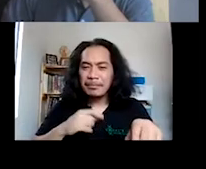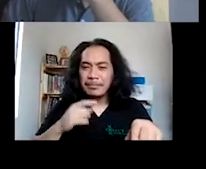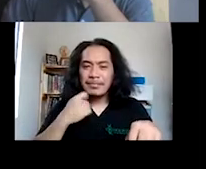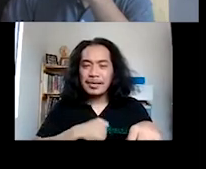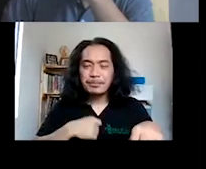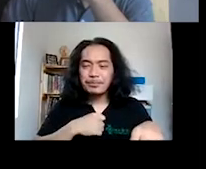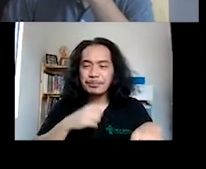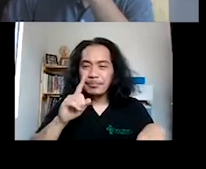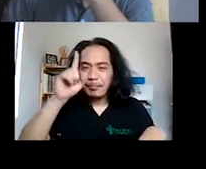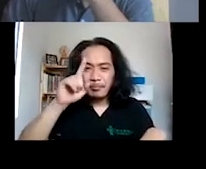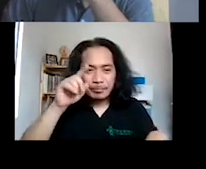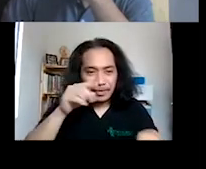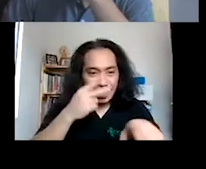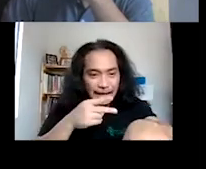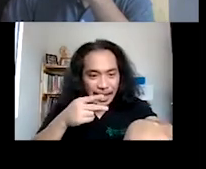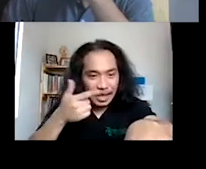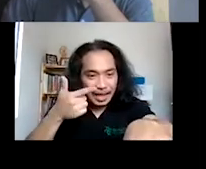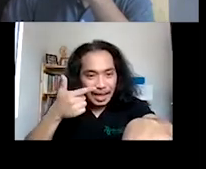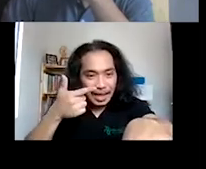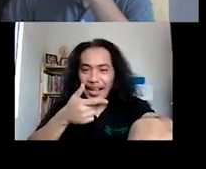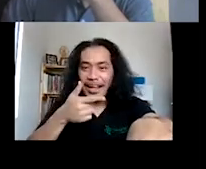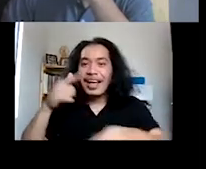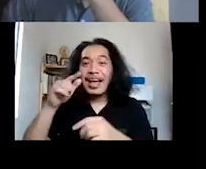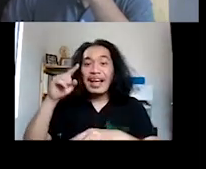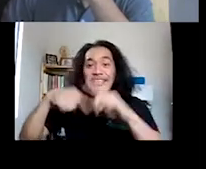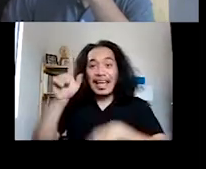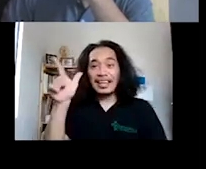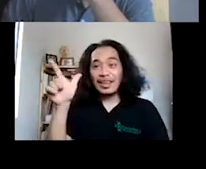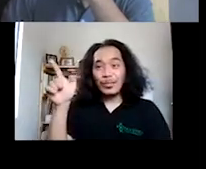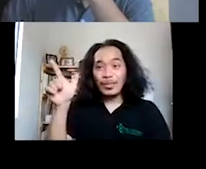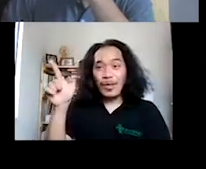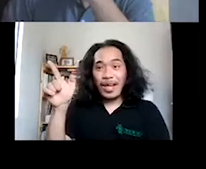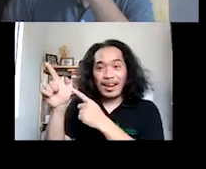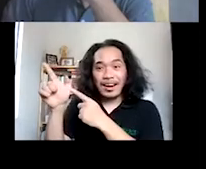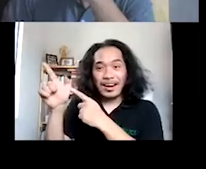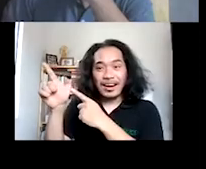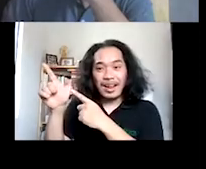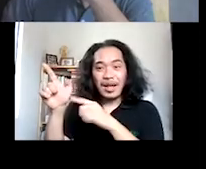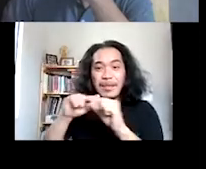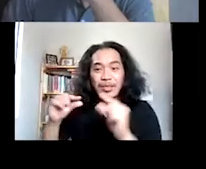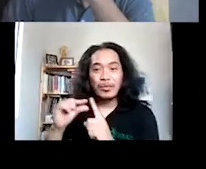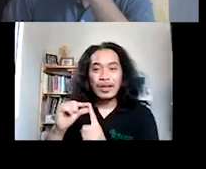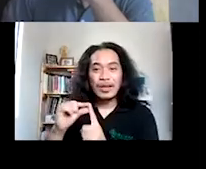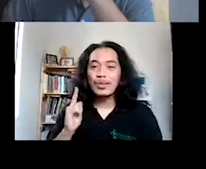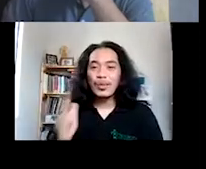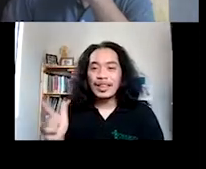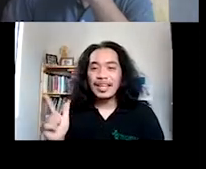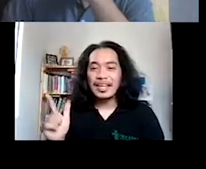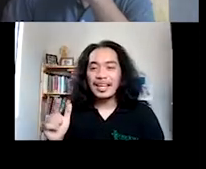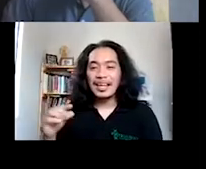see a little bit of errors. If we go back up, let me just show you. I should be 21 there, right? Yes, there it